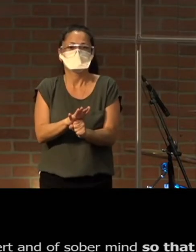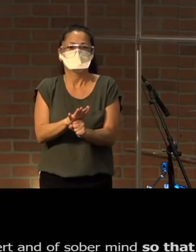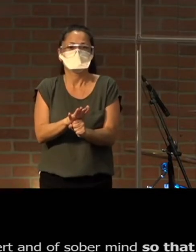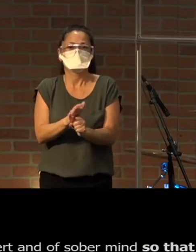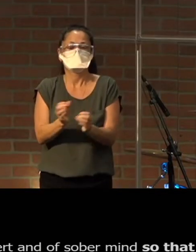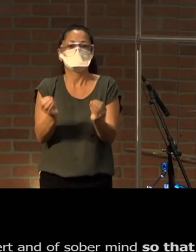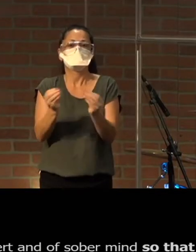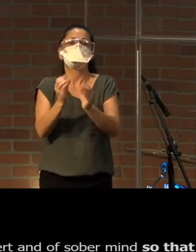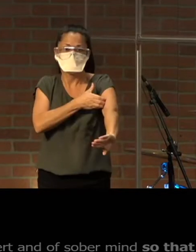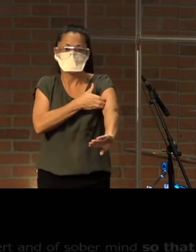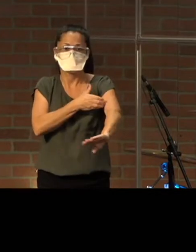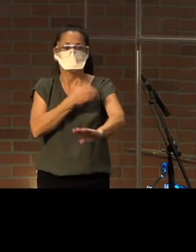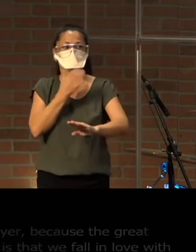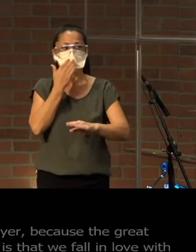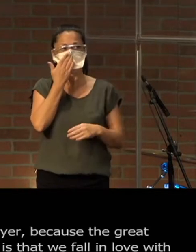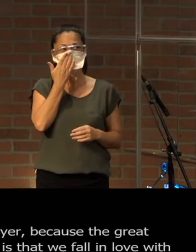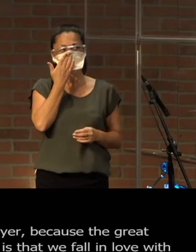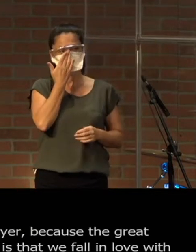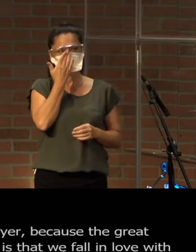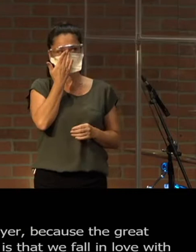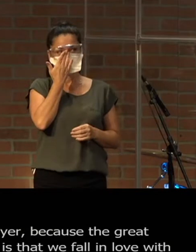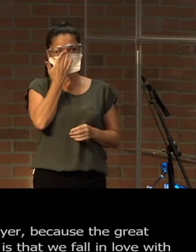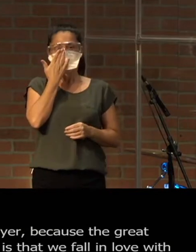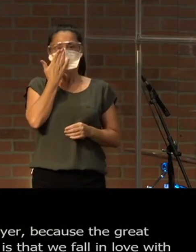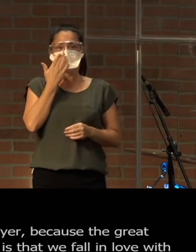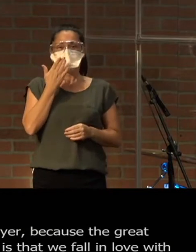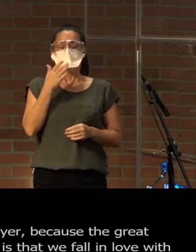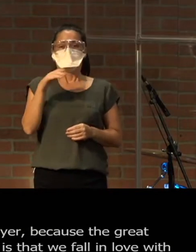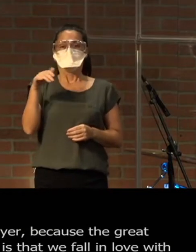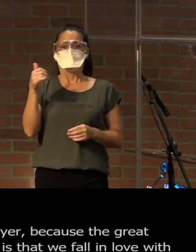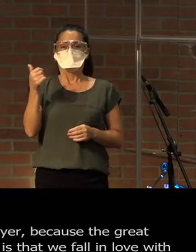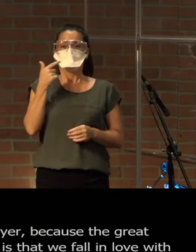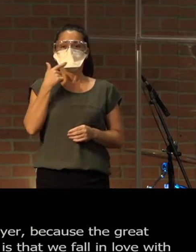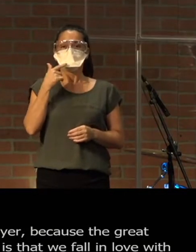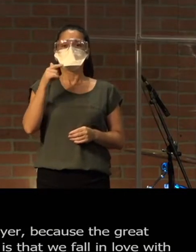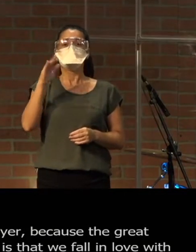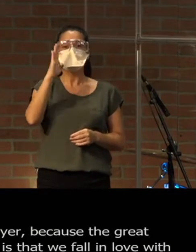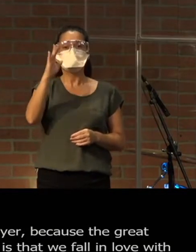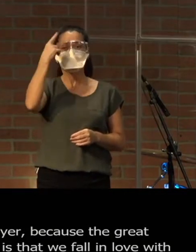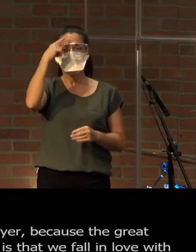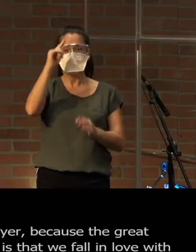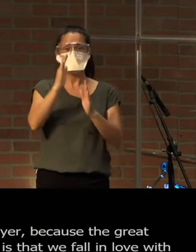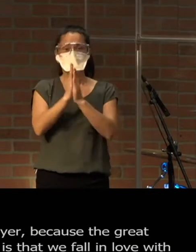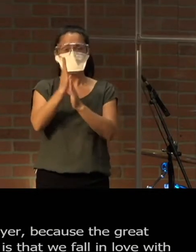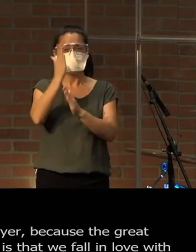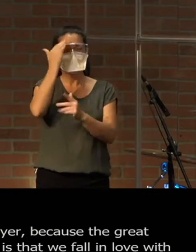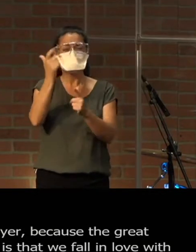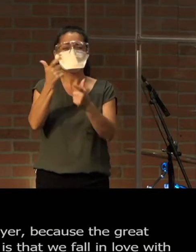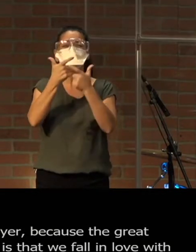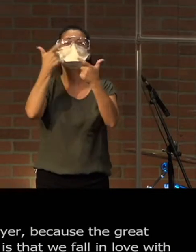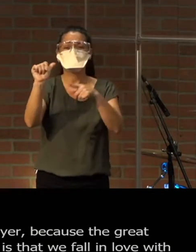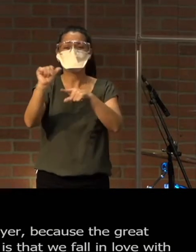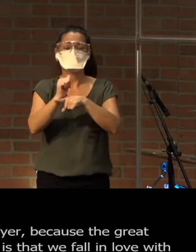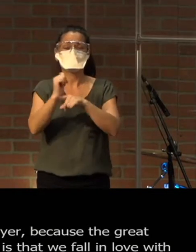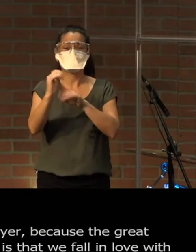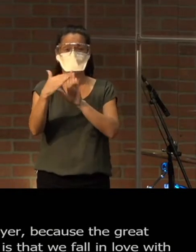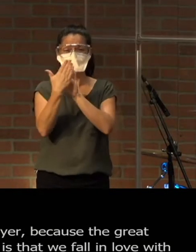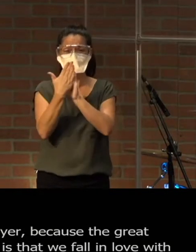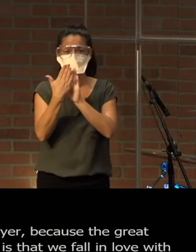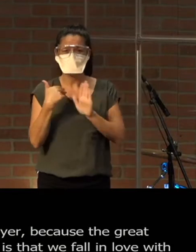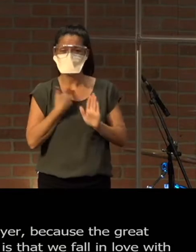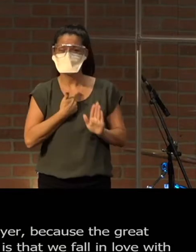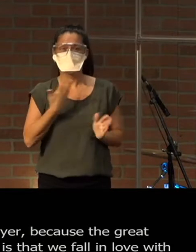verse, John Piper writes, be sober for prayer because the great danger facing us is that we fall